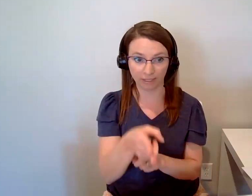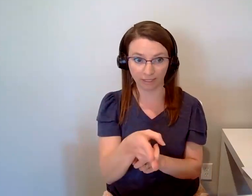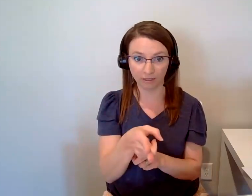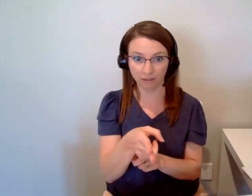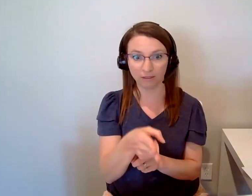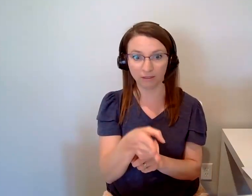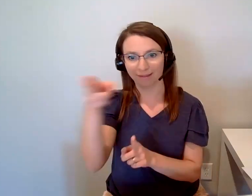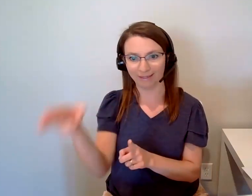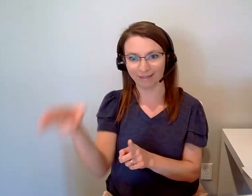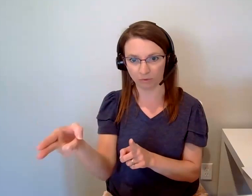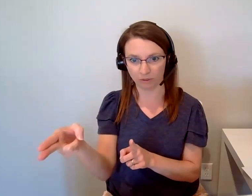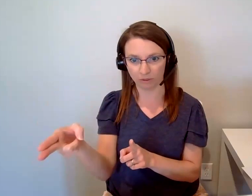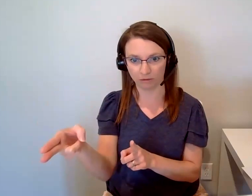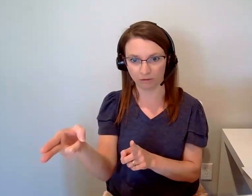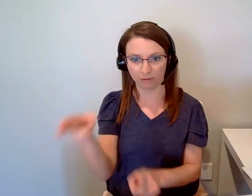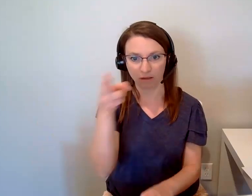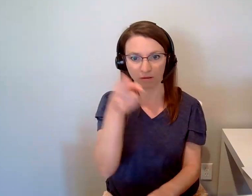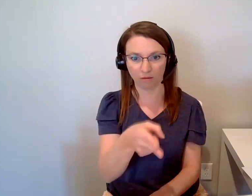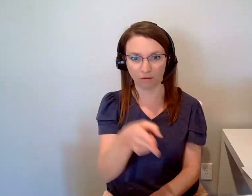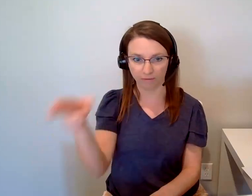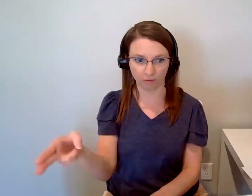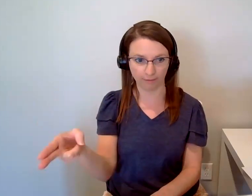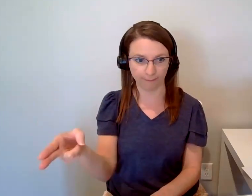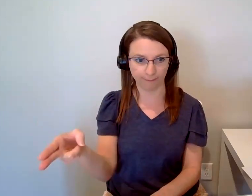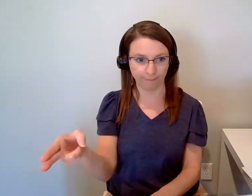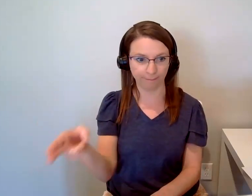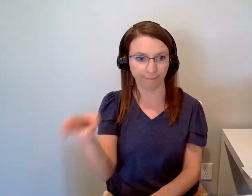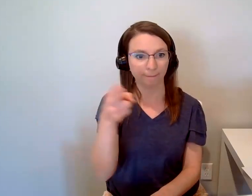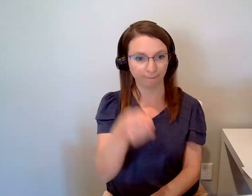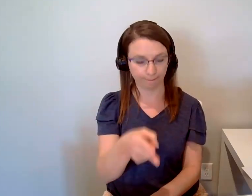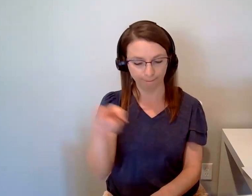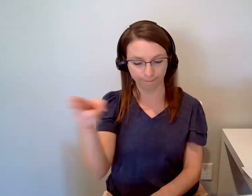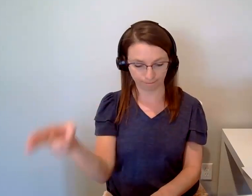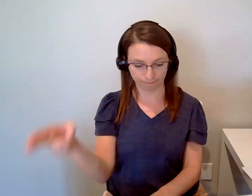in, out. Hard of hearing.